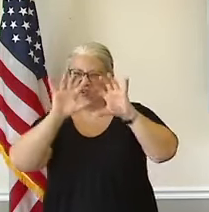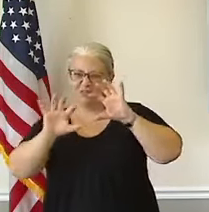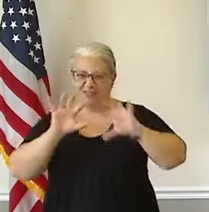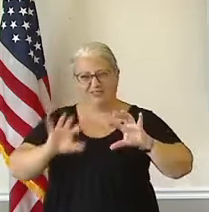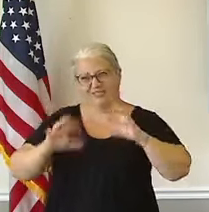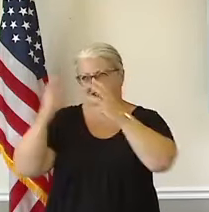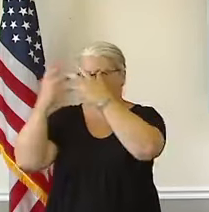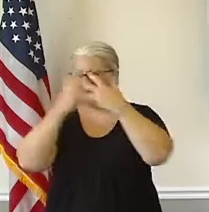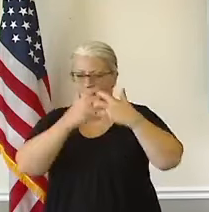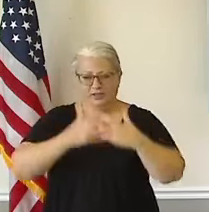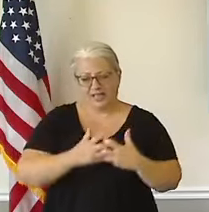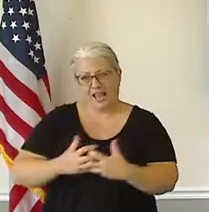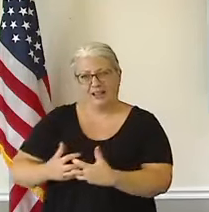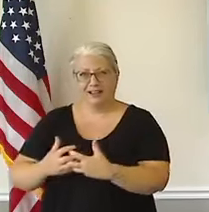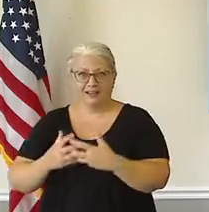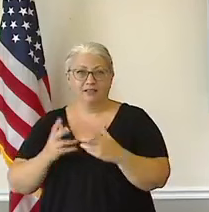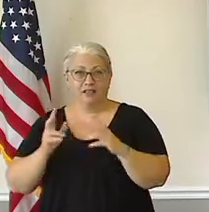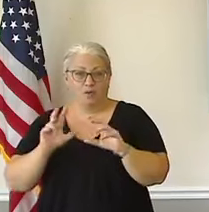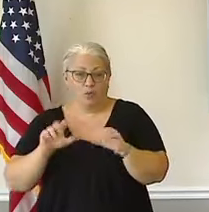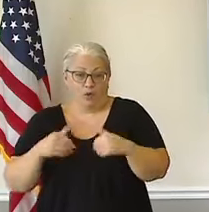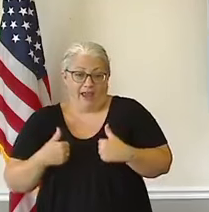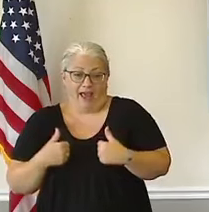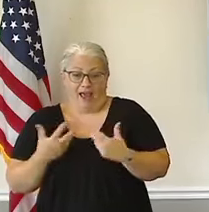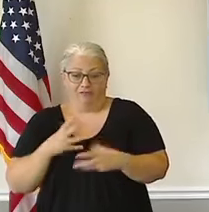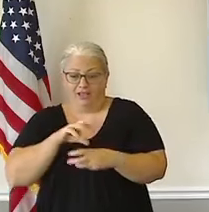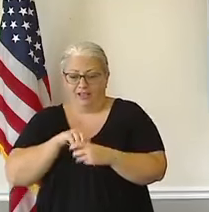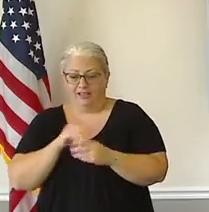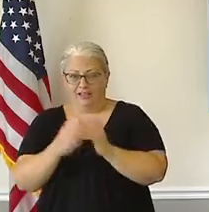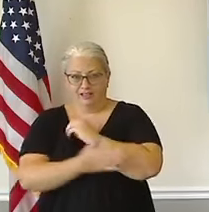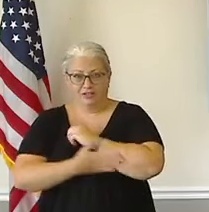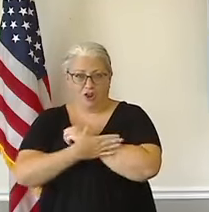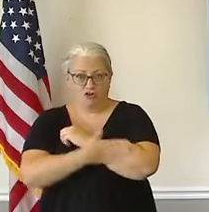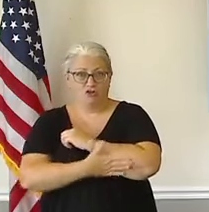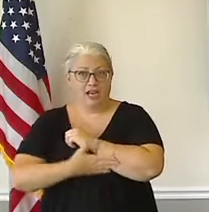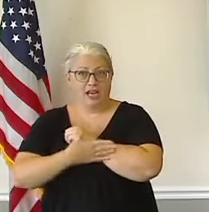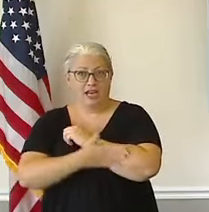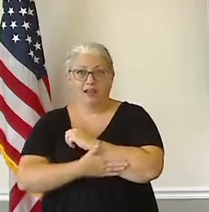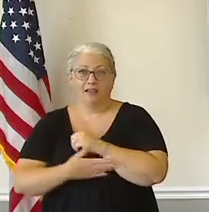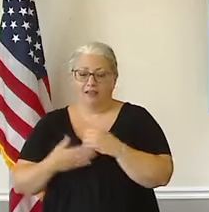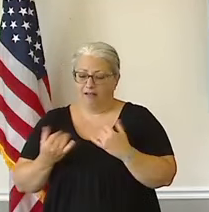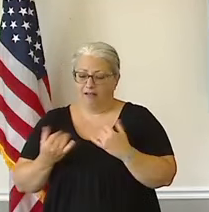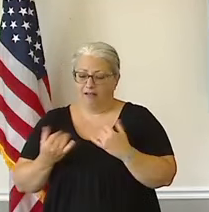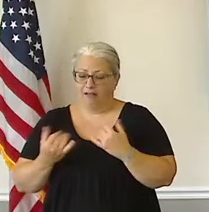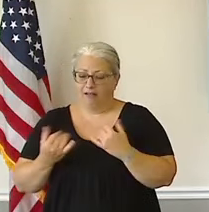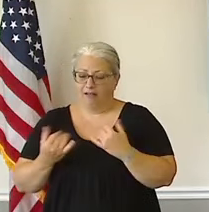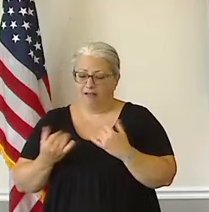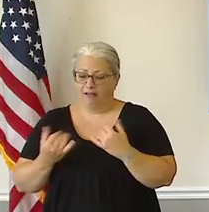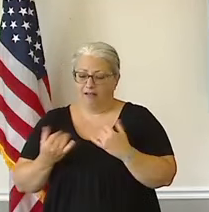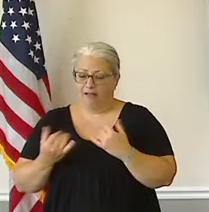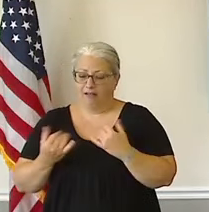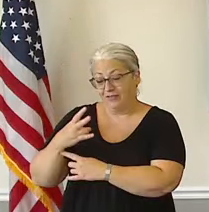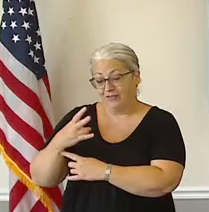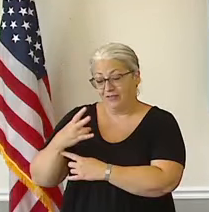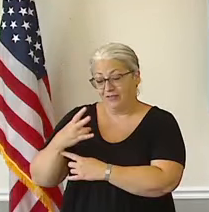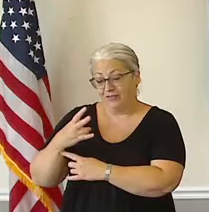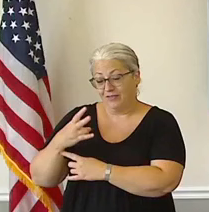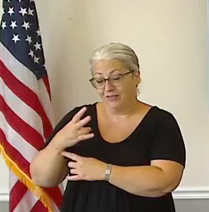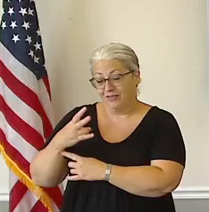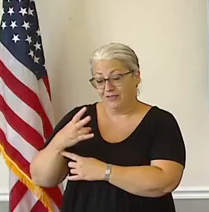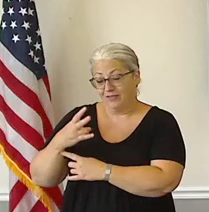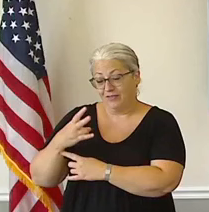country. And we'll be welcoming 17 new Americans here. Brad Kendall will swear them in, and that is